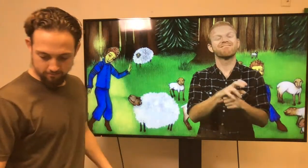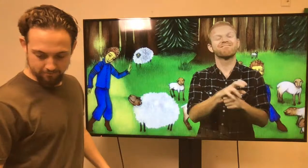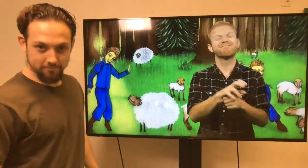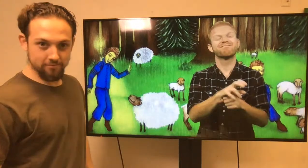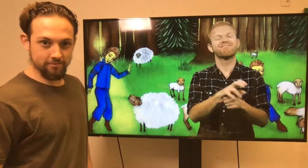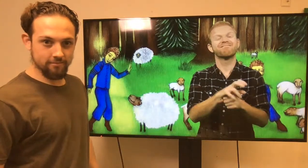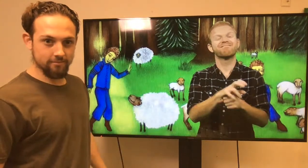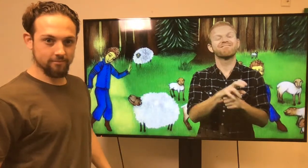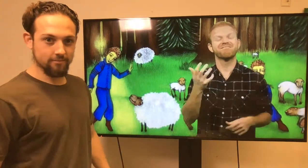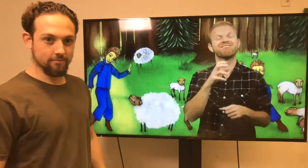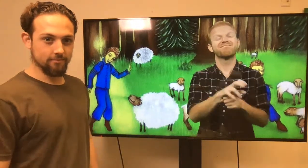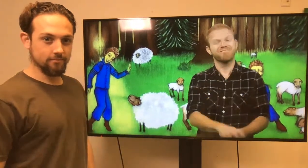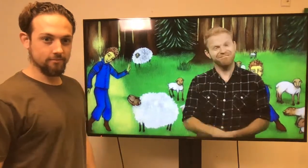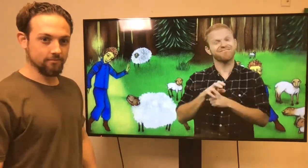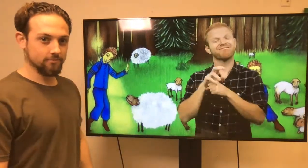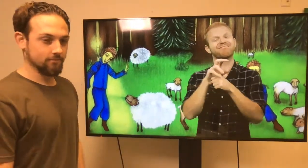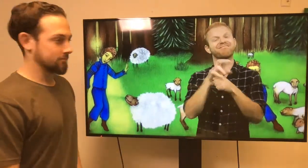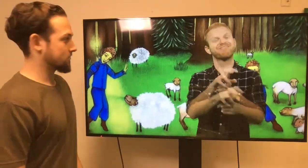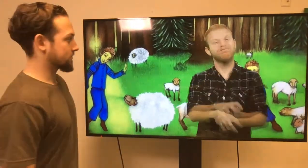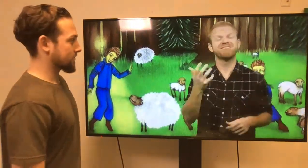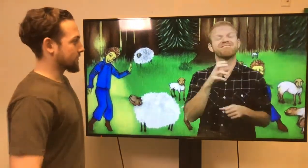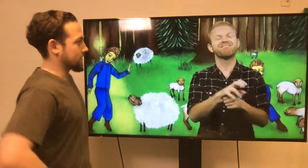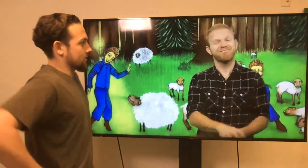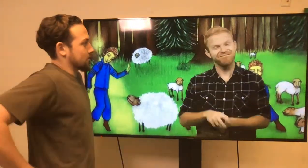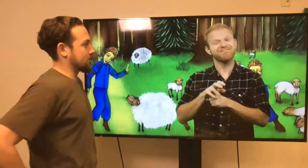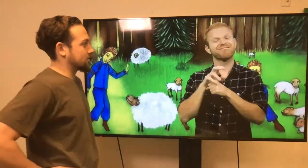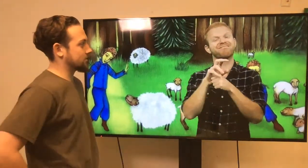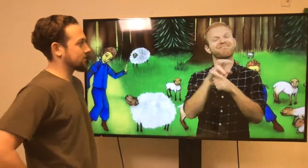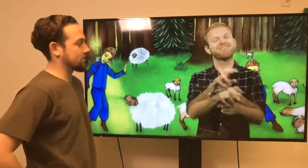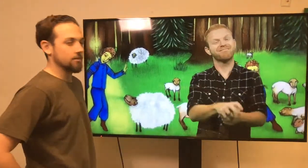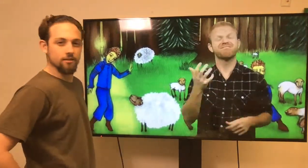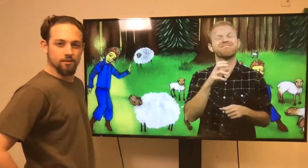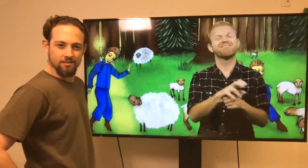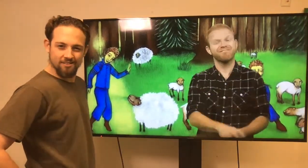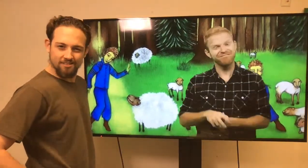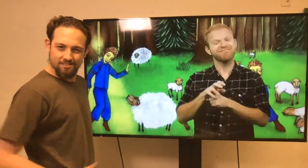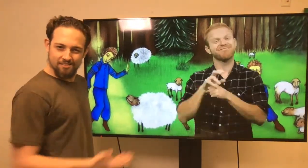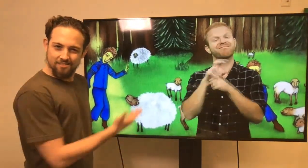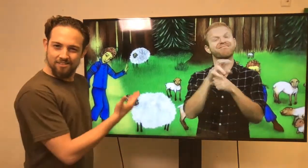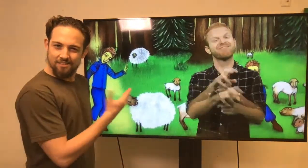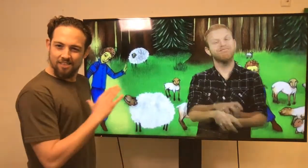Let's watch.